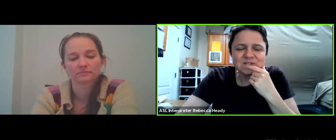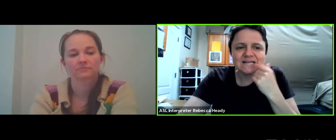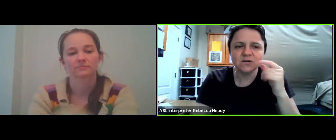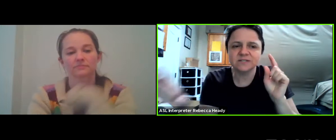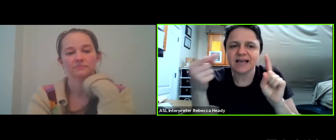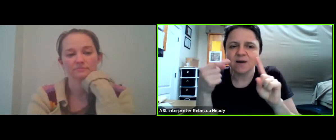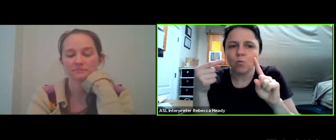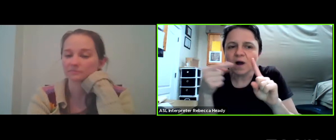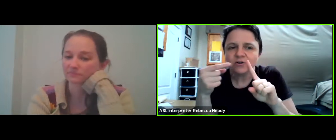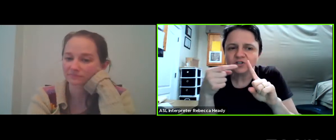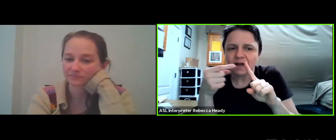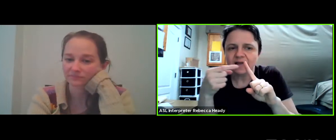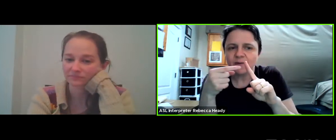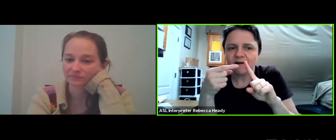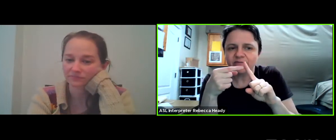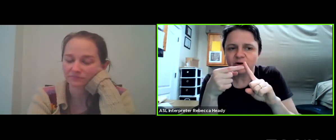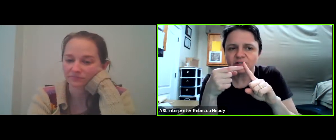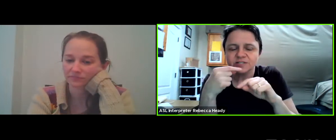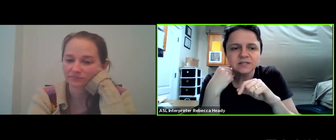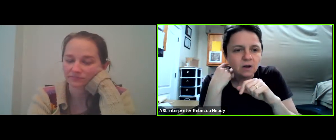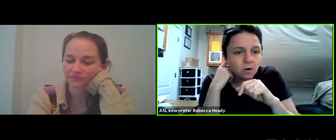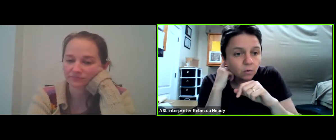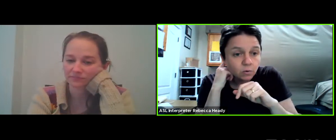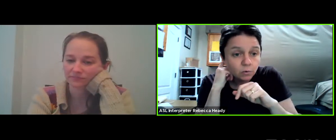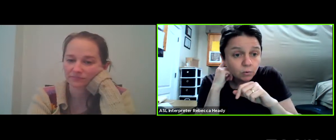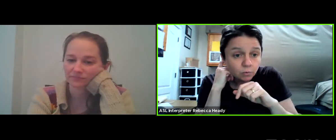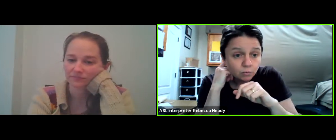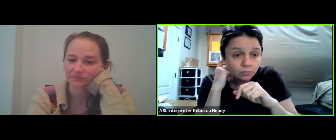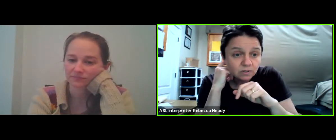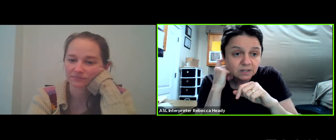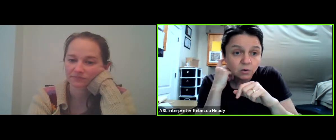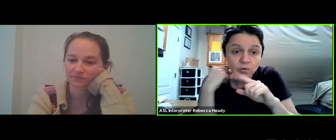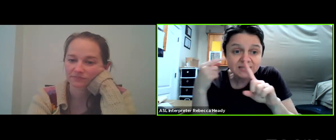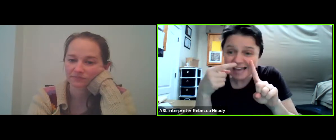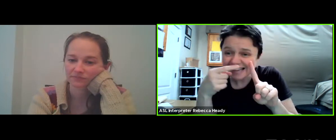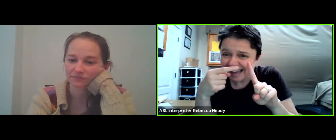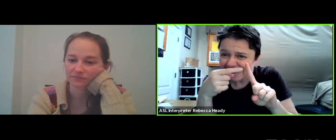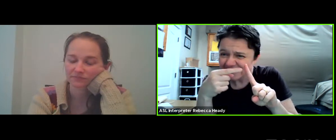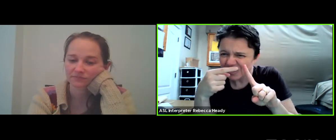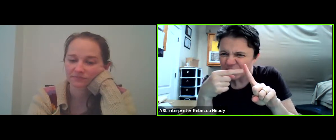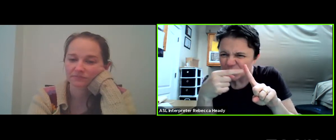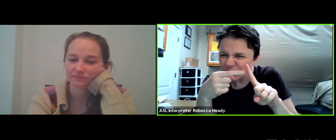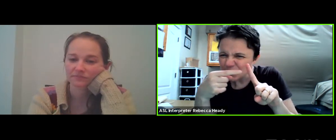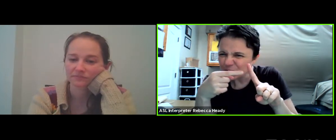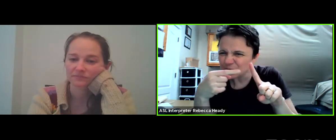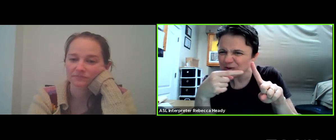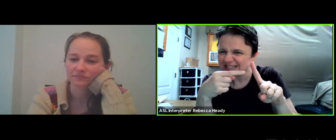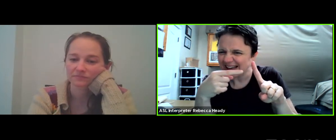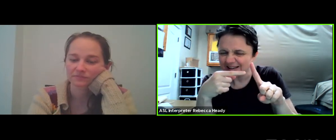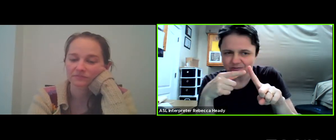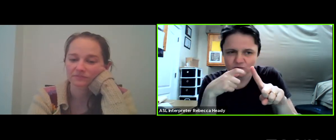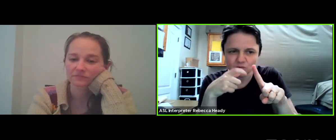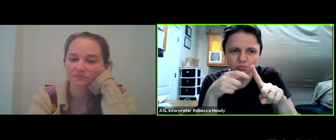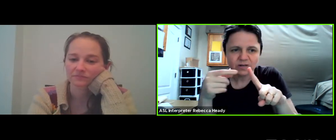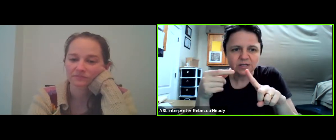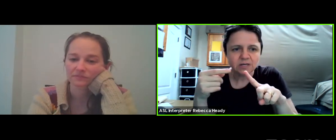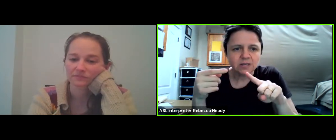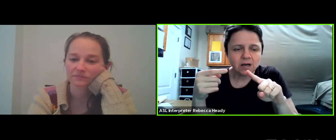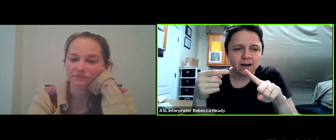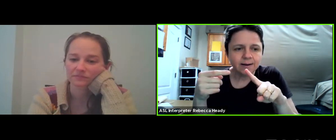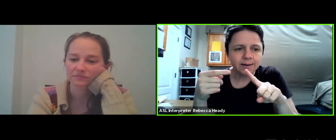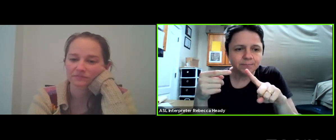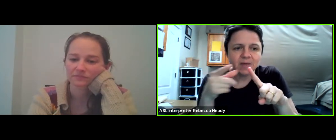And usually you say what you're talking about first, you know, who is that guy? Like who is that?